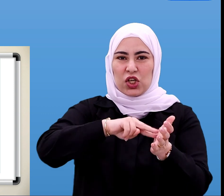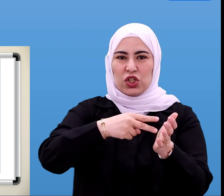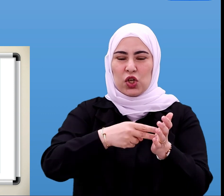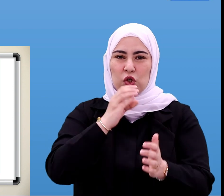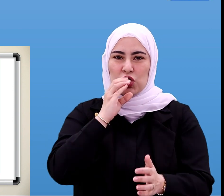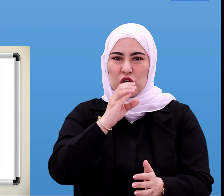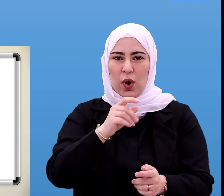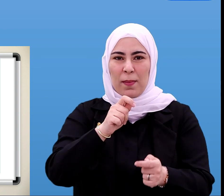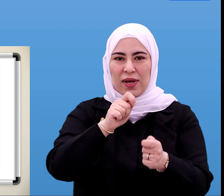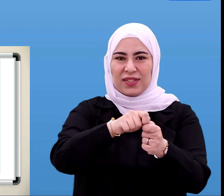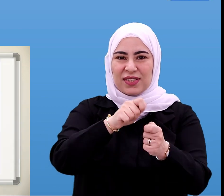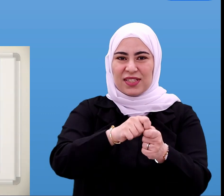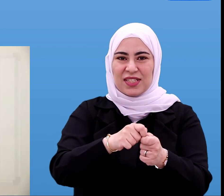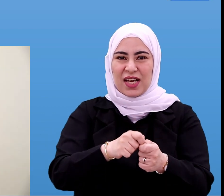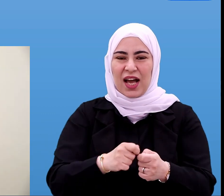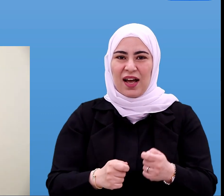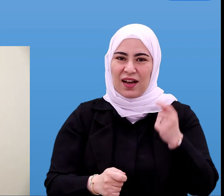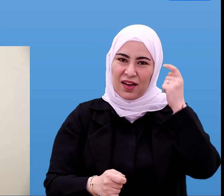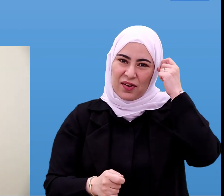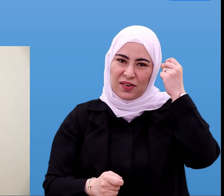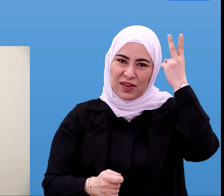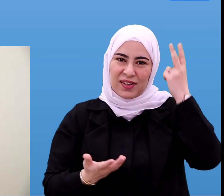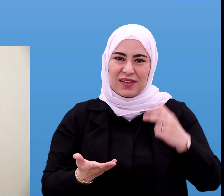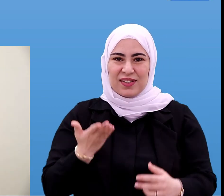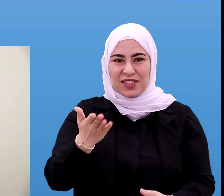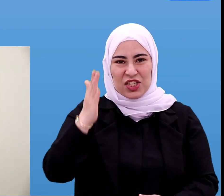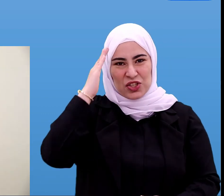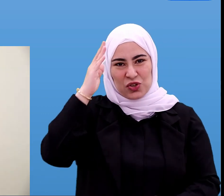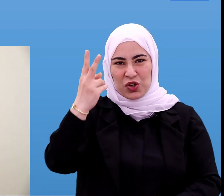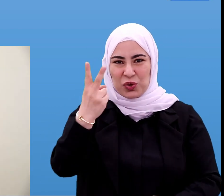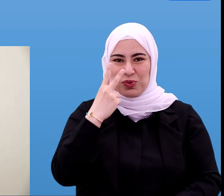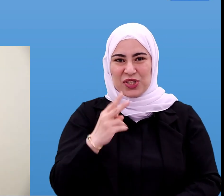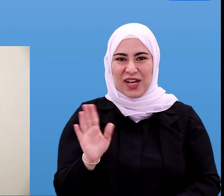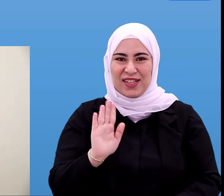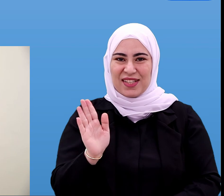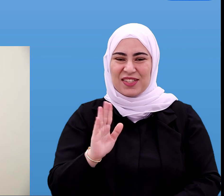advice, and suggestions. Thank you very much for watching the episode. See you soon.